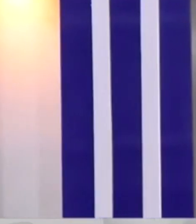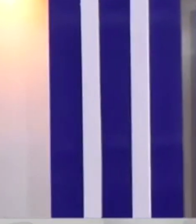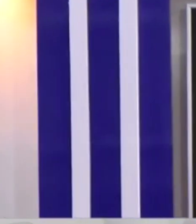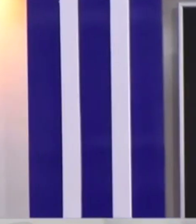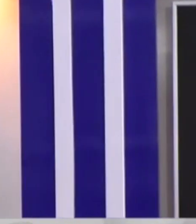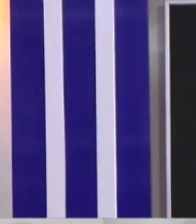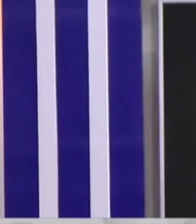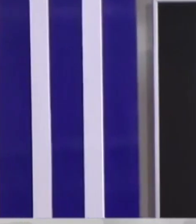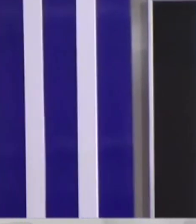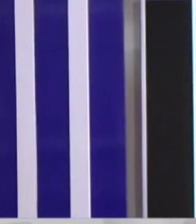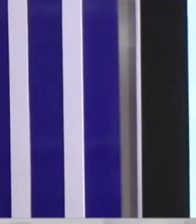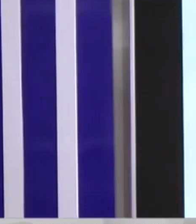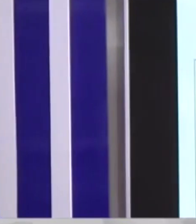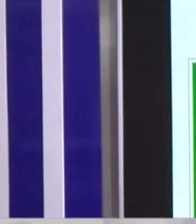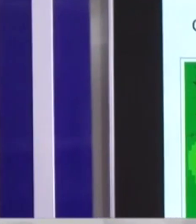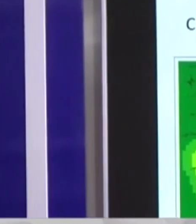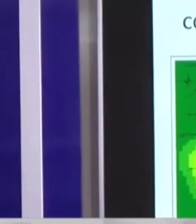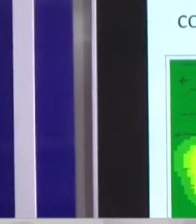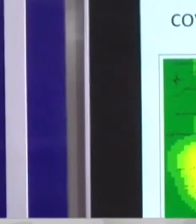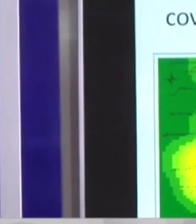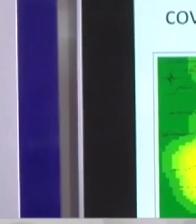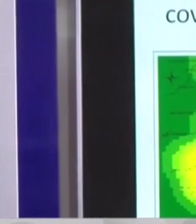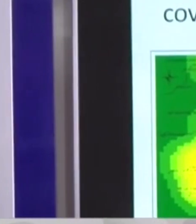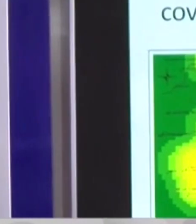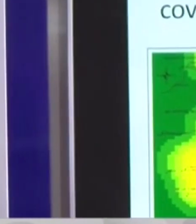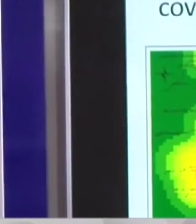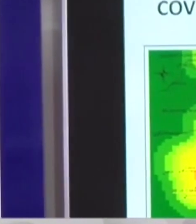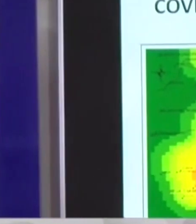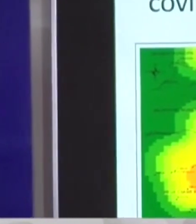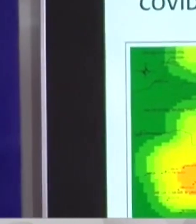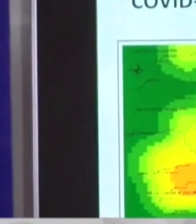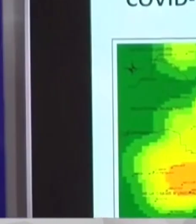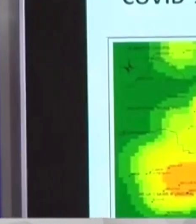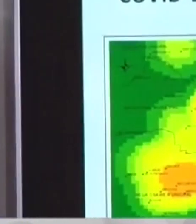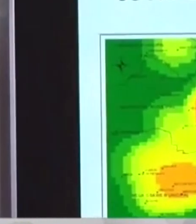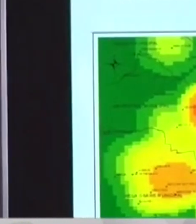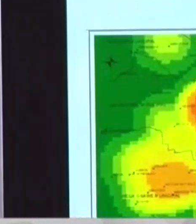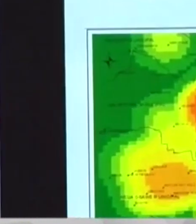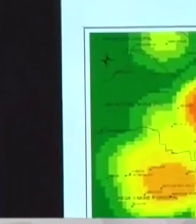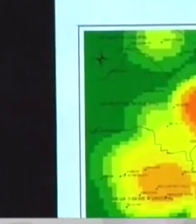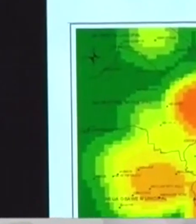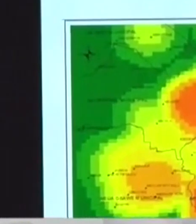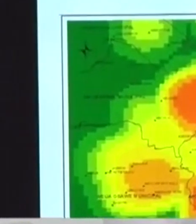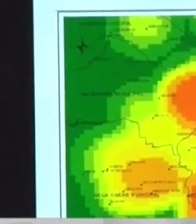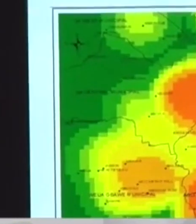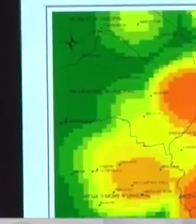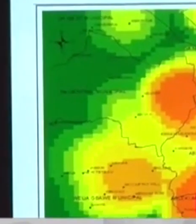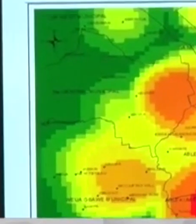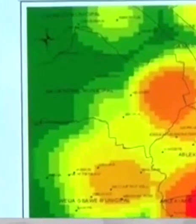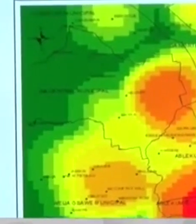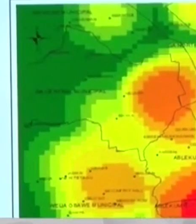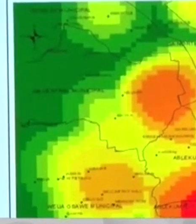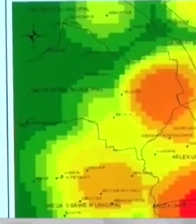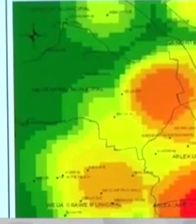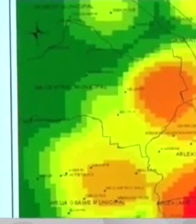we have recorded a significant number of cases of late. But as you can tell, most of them have now